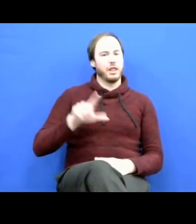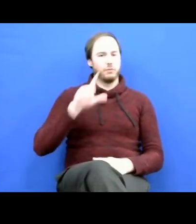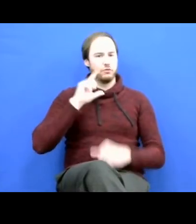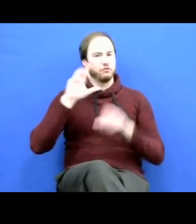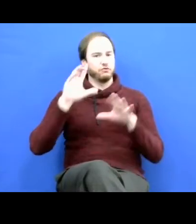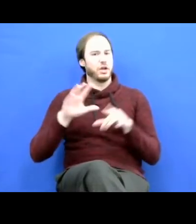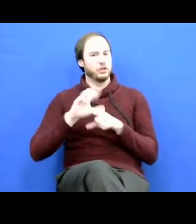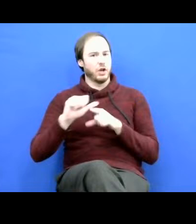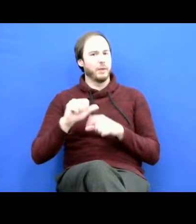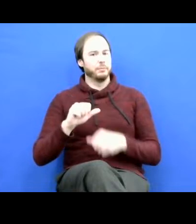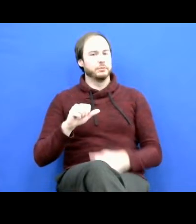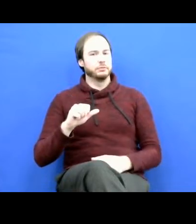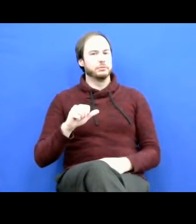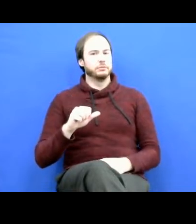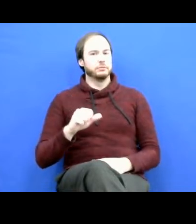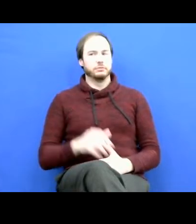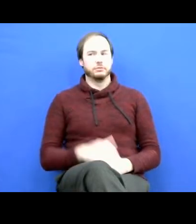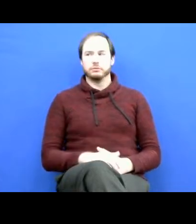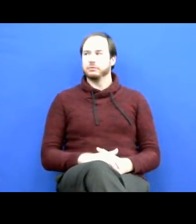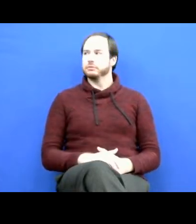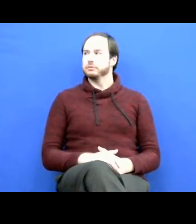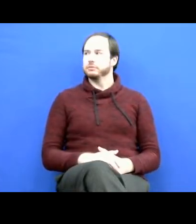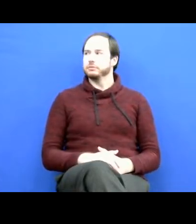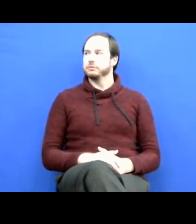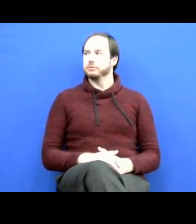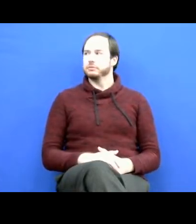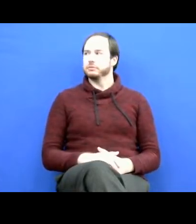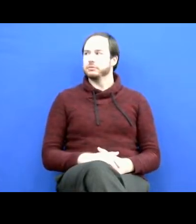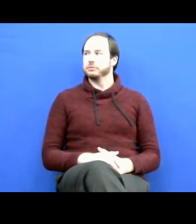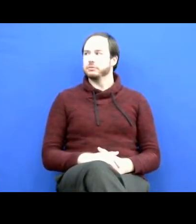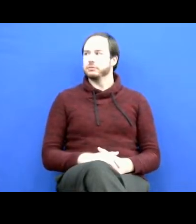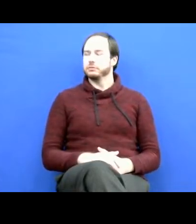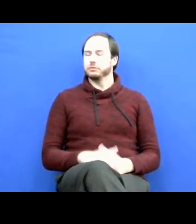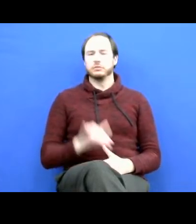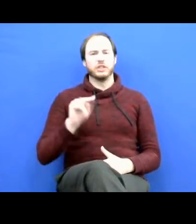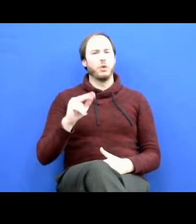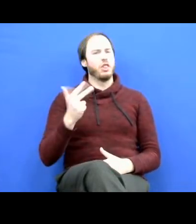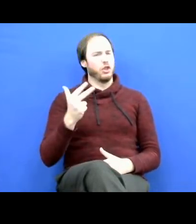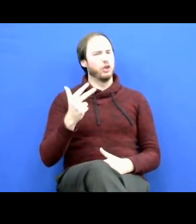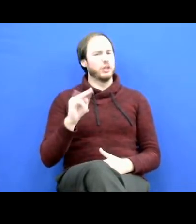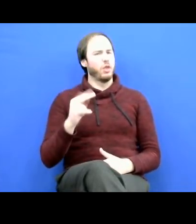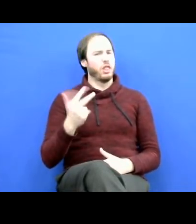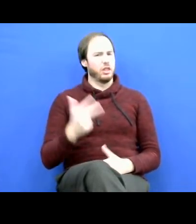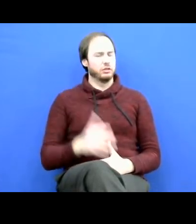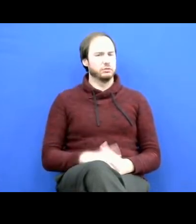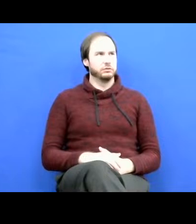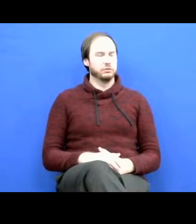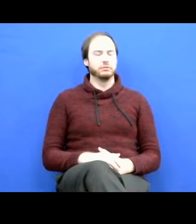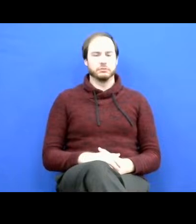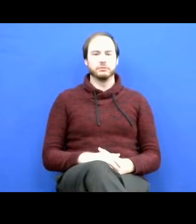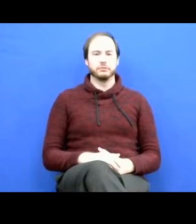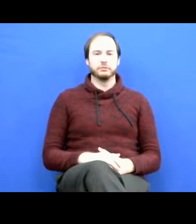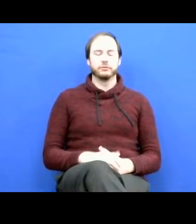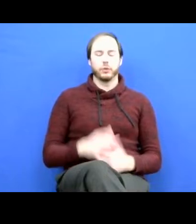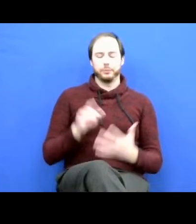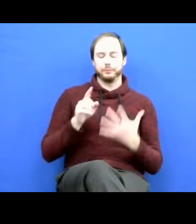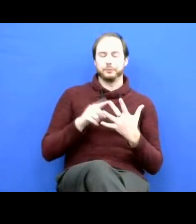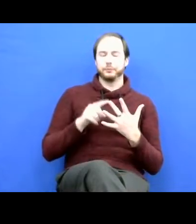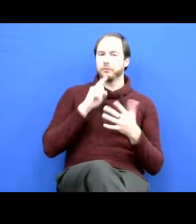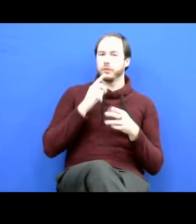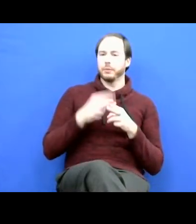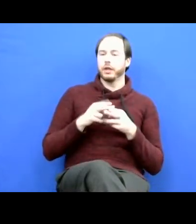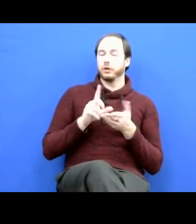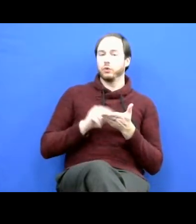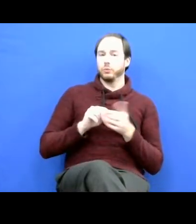job on that. And that's it. So as I mentioned, the newsletter is out at the printers. It's